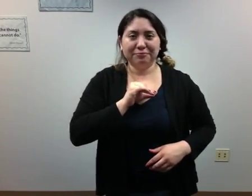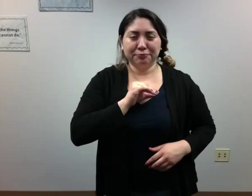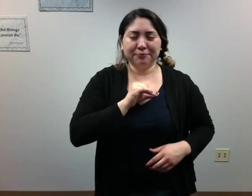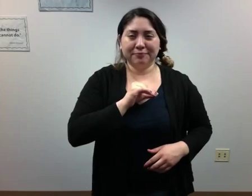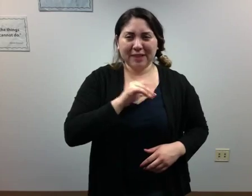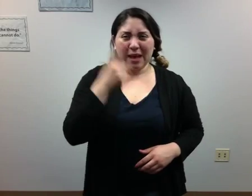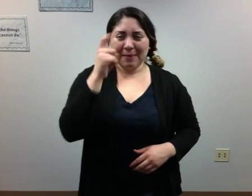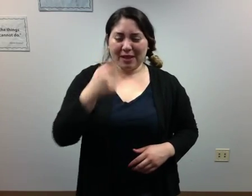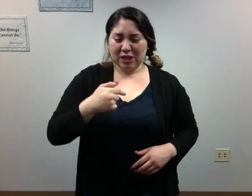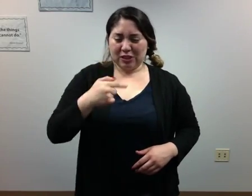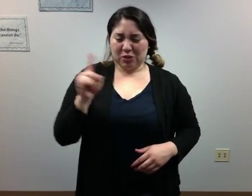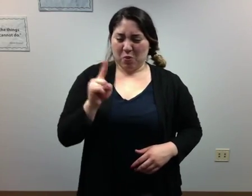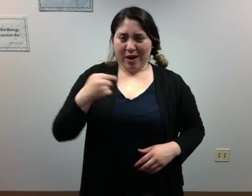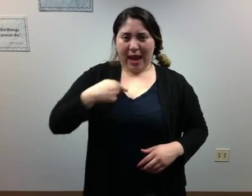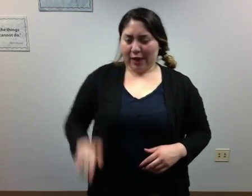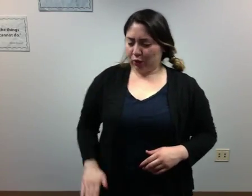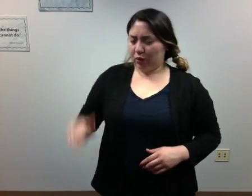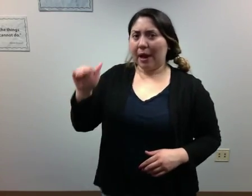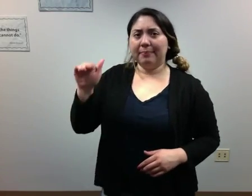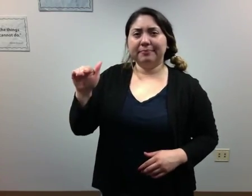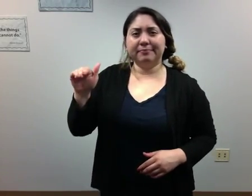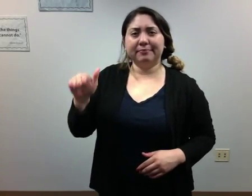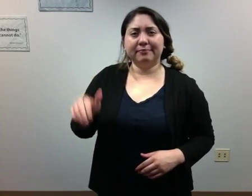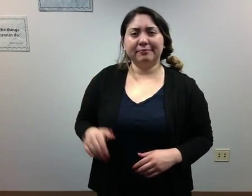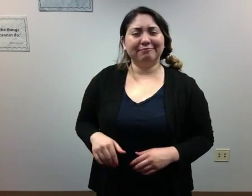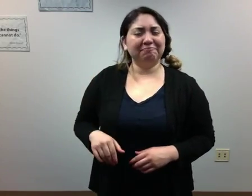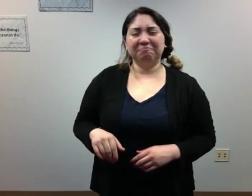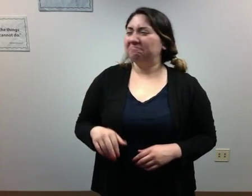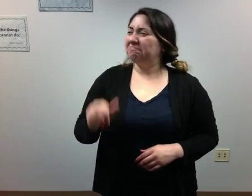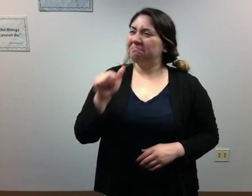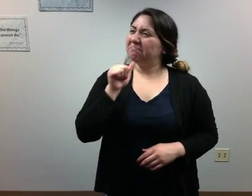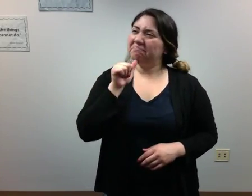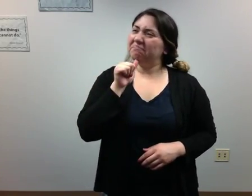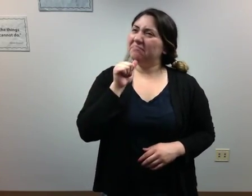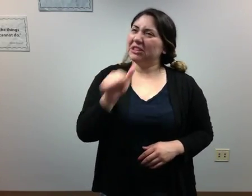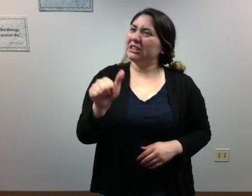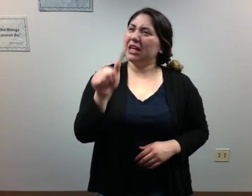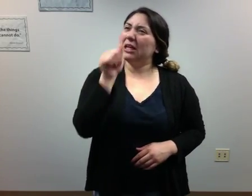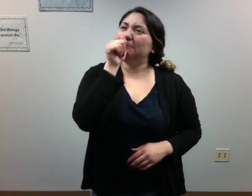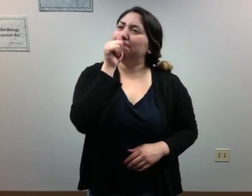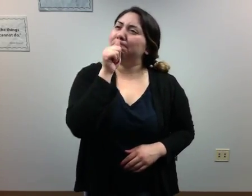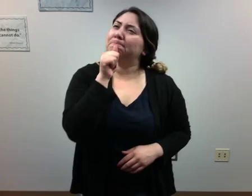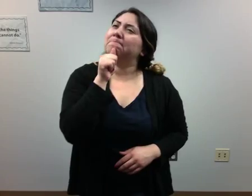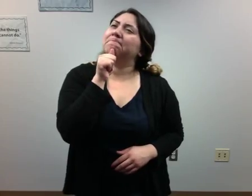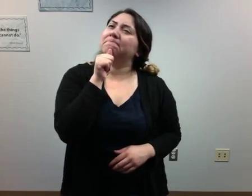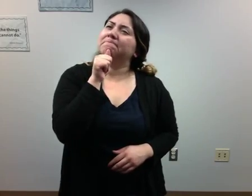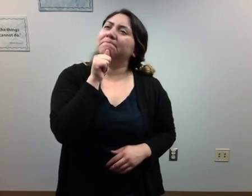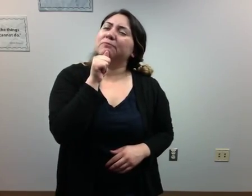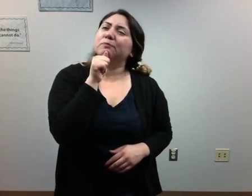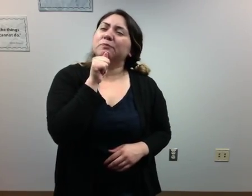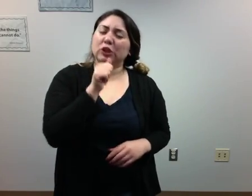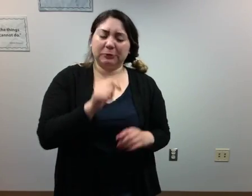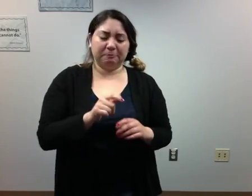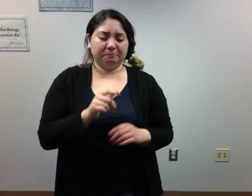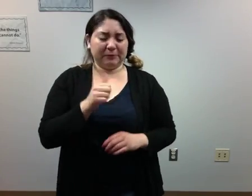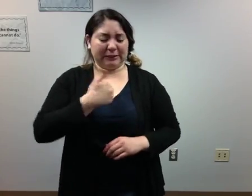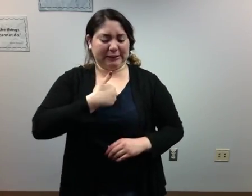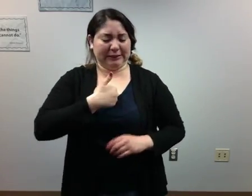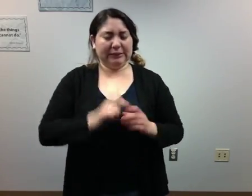Because where I grew up, there really wasn't much tolerance for self-importance.